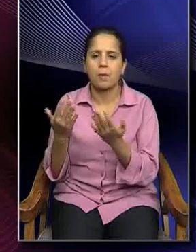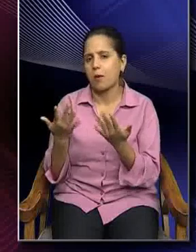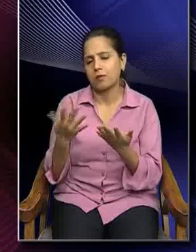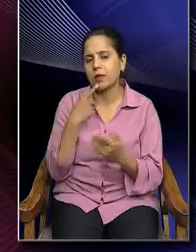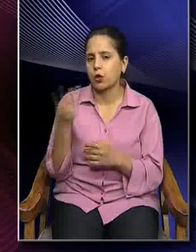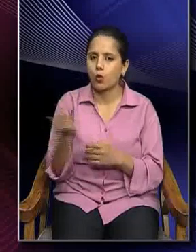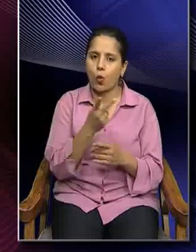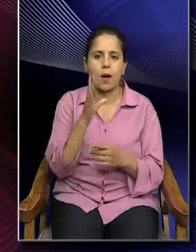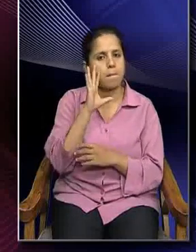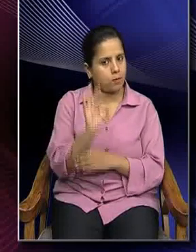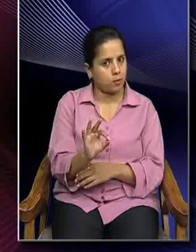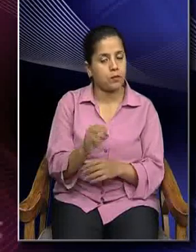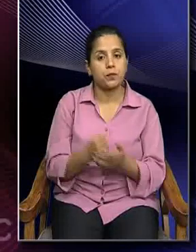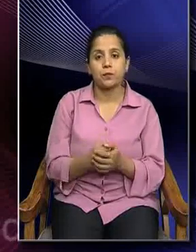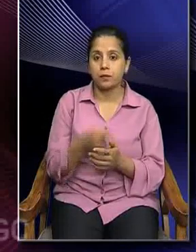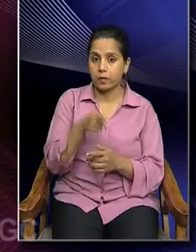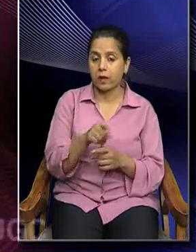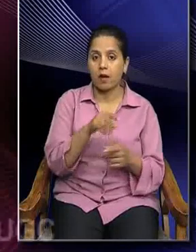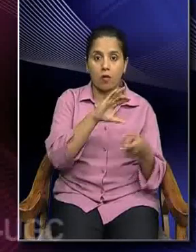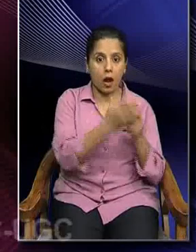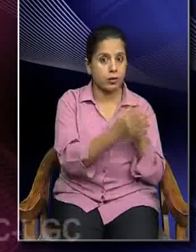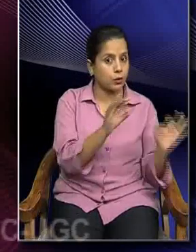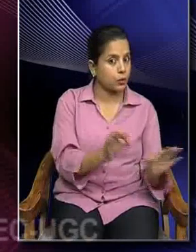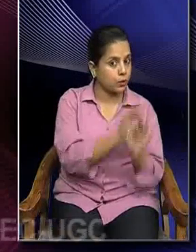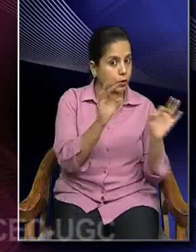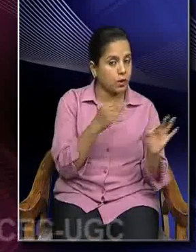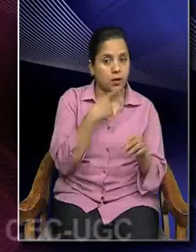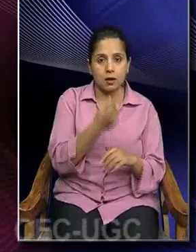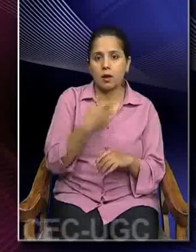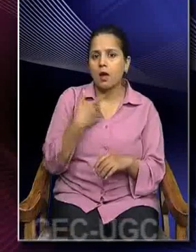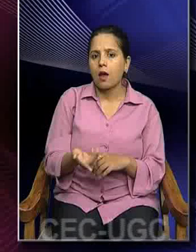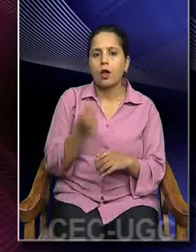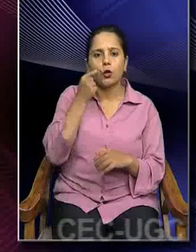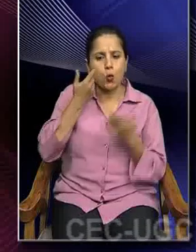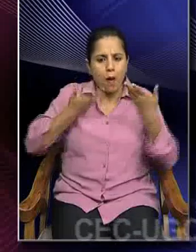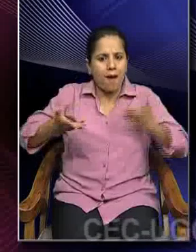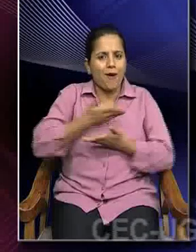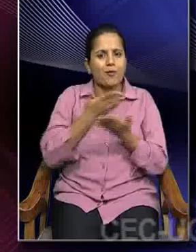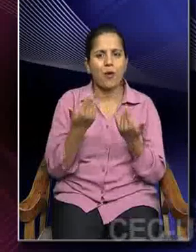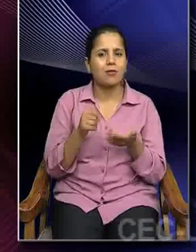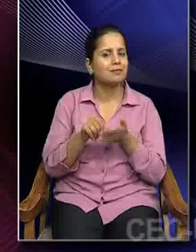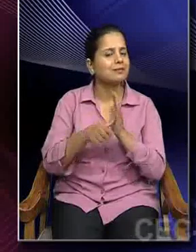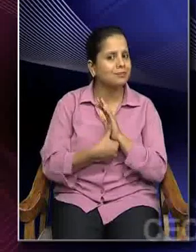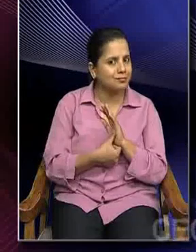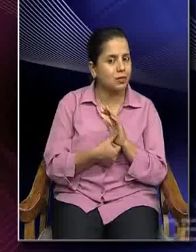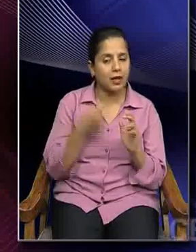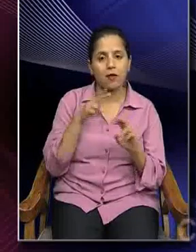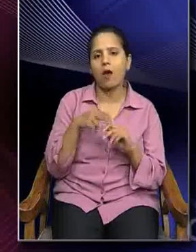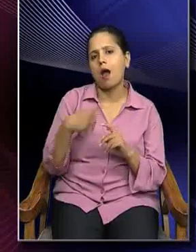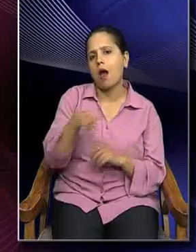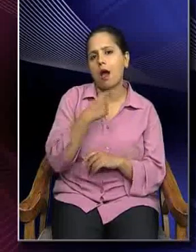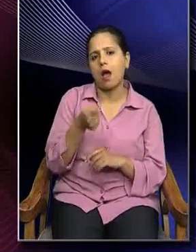culture. So, without culture, we would not be human at all. And if we kind of